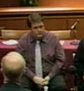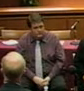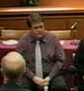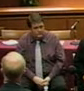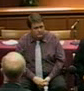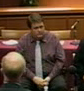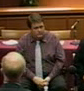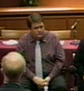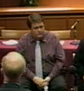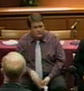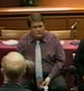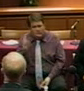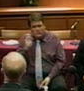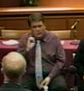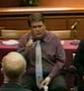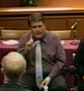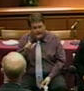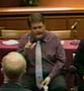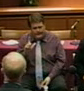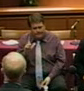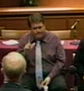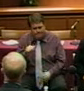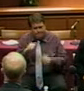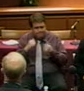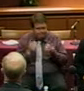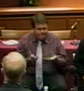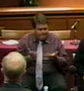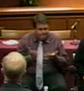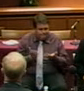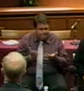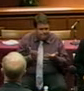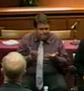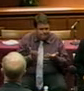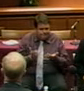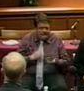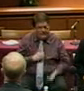Well, I don't think that